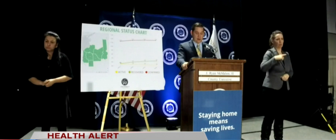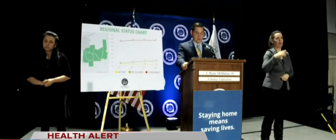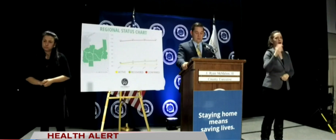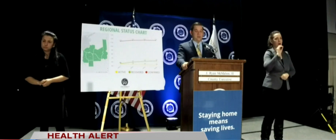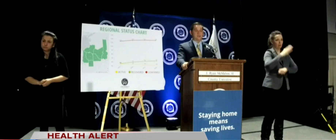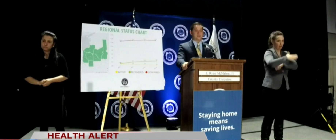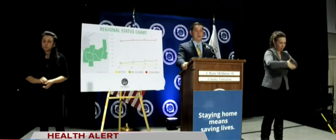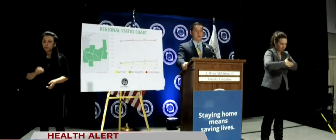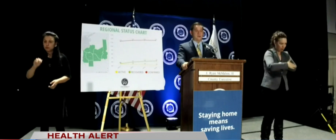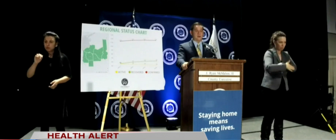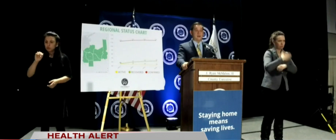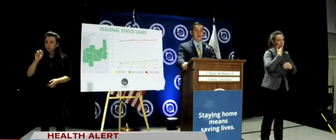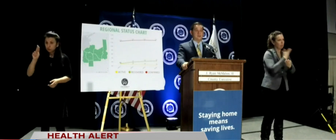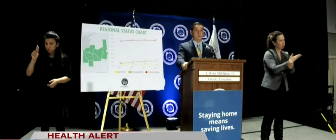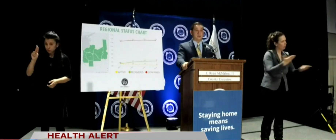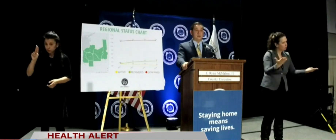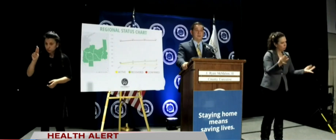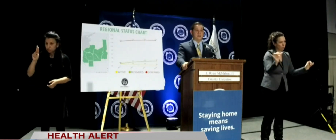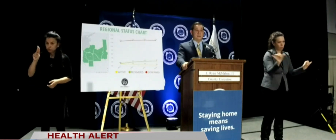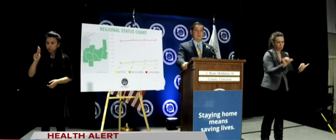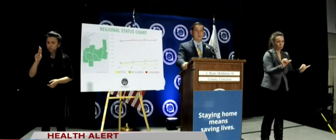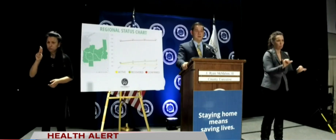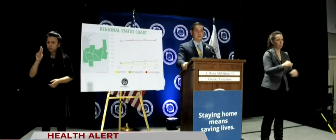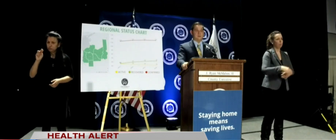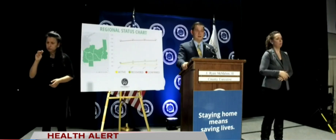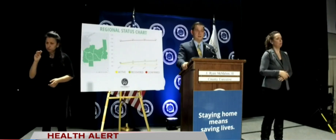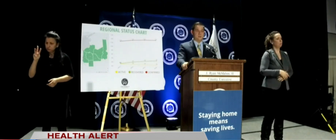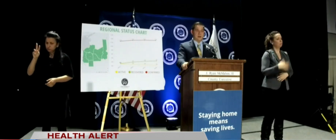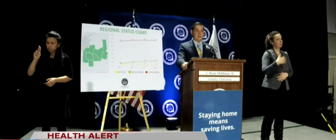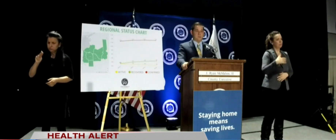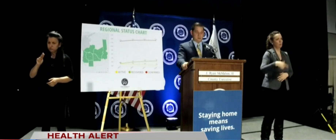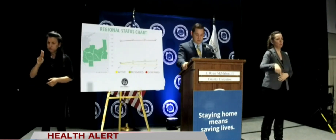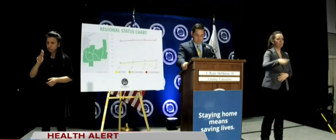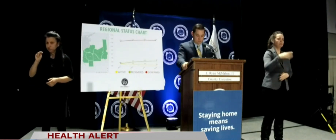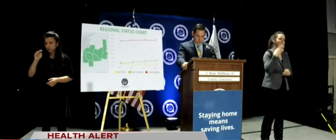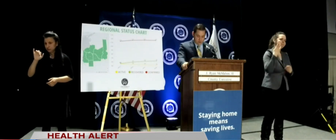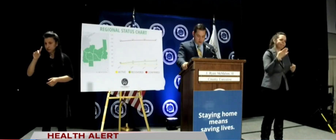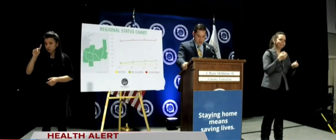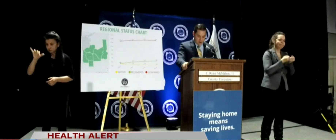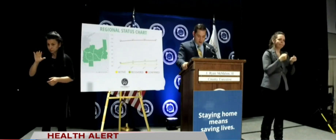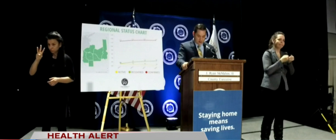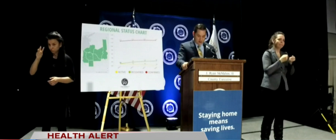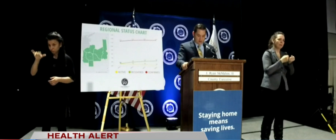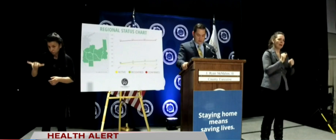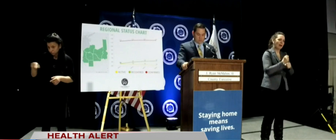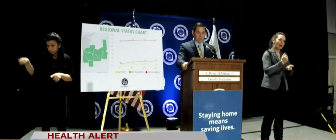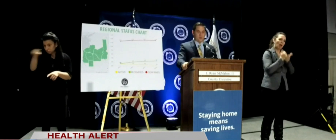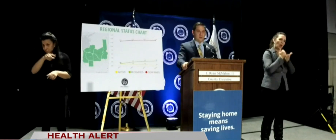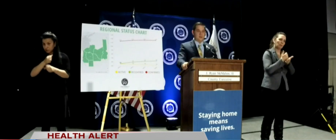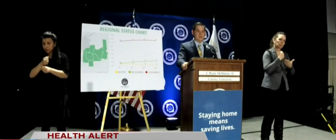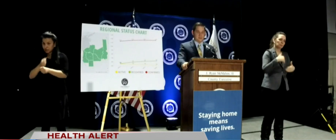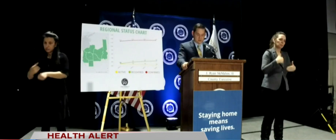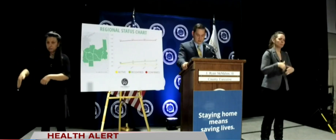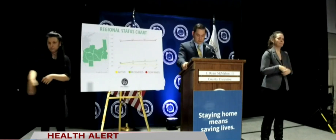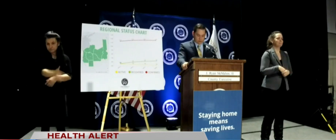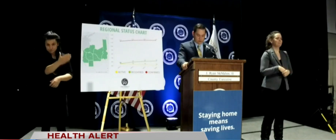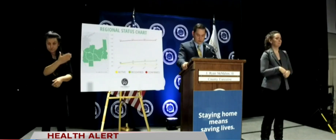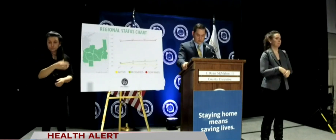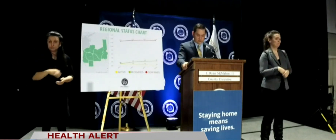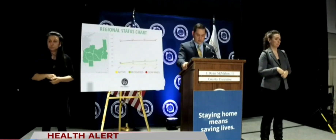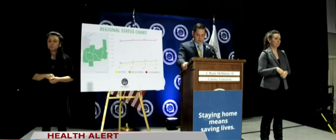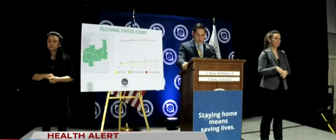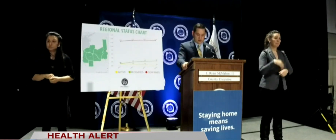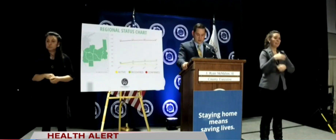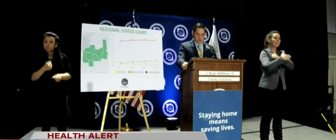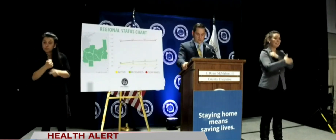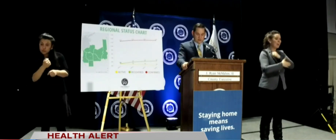our county legislators are going to actually be out there. That's good. Got to keep you guys busy. County employees and city